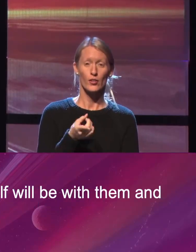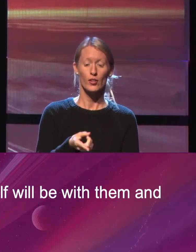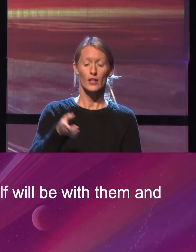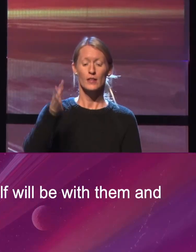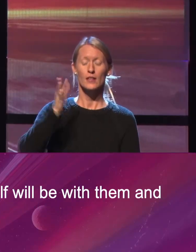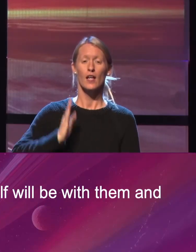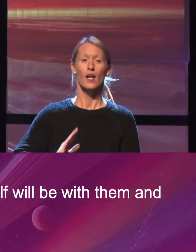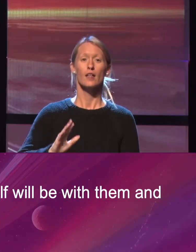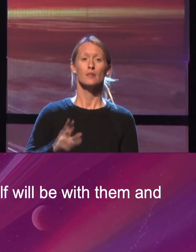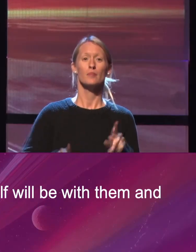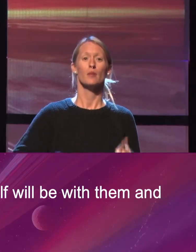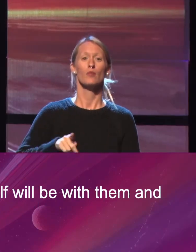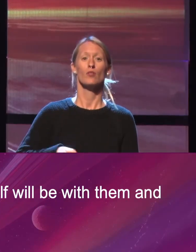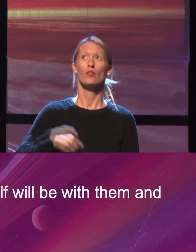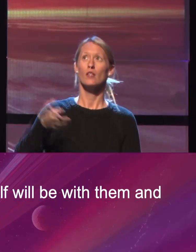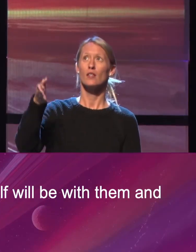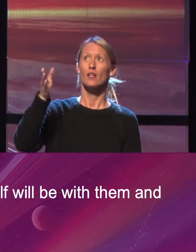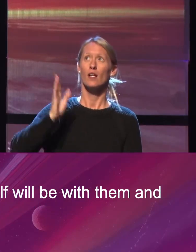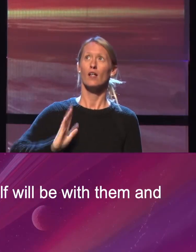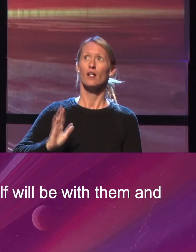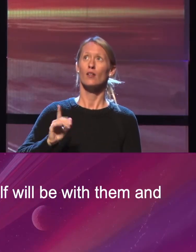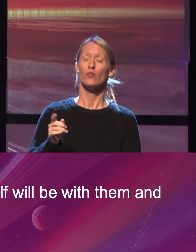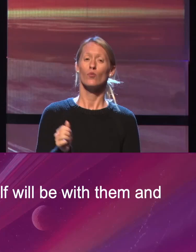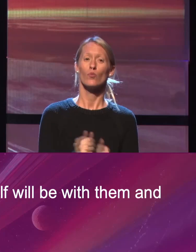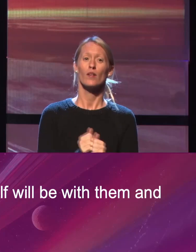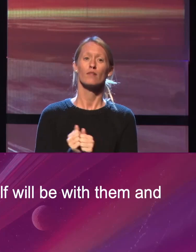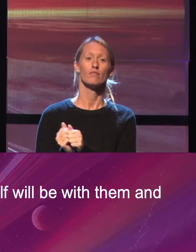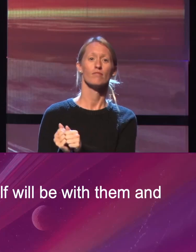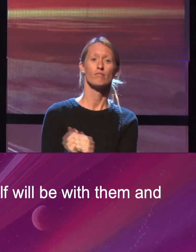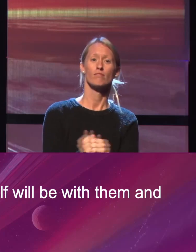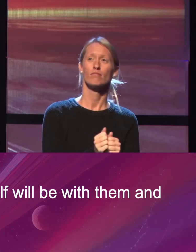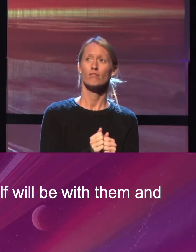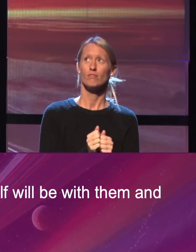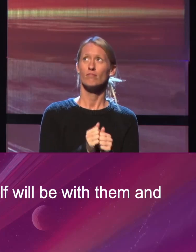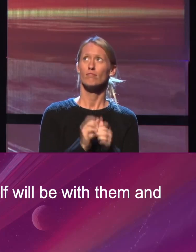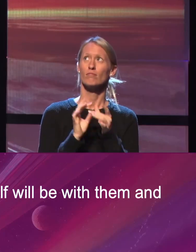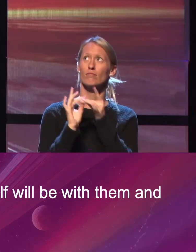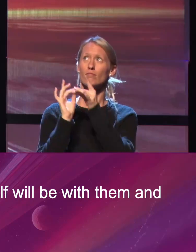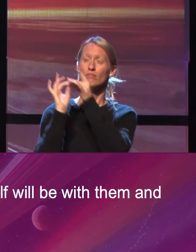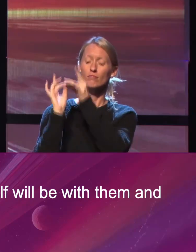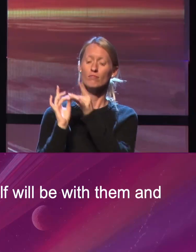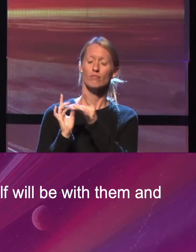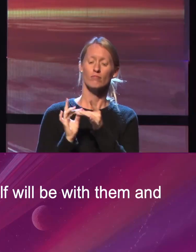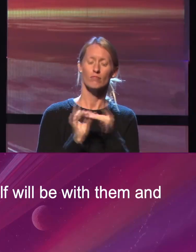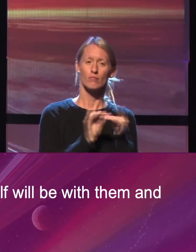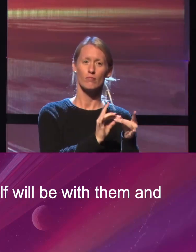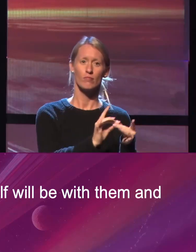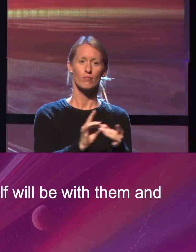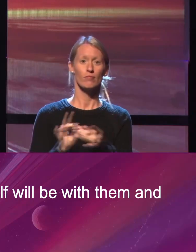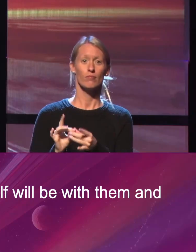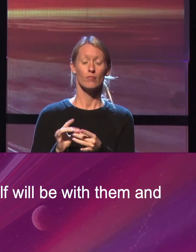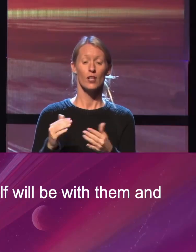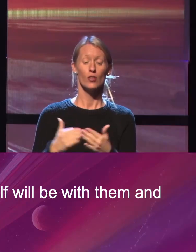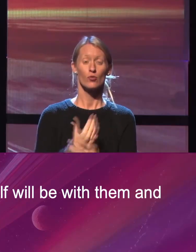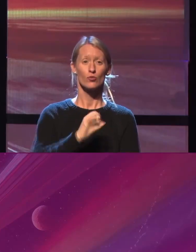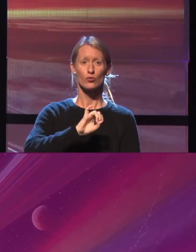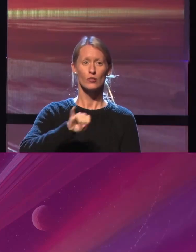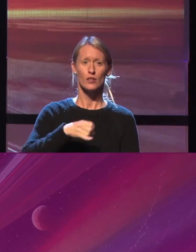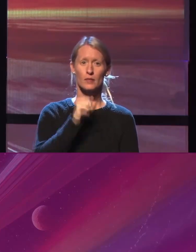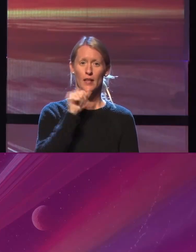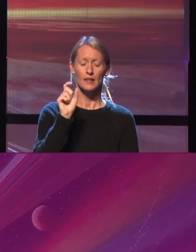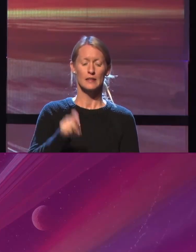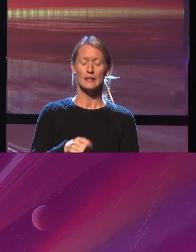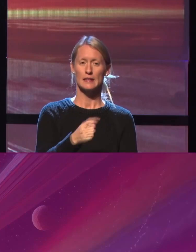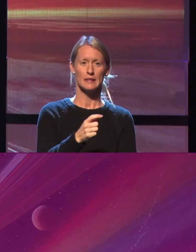and God will be with them and be their God. So this New Jerusalem, right, is this space that doesn't need a temple. In 21,